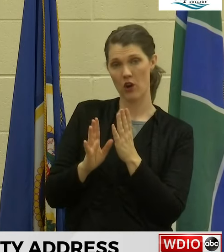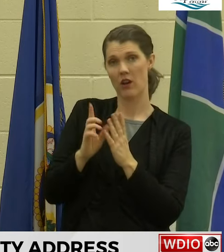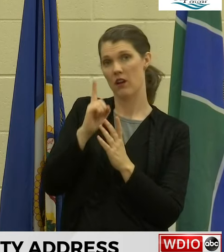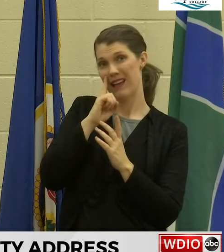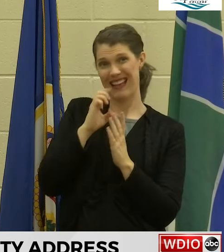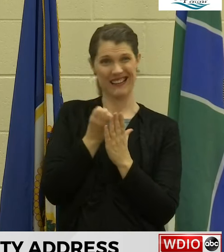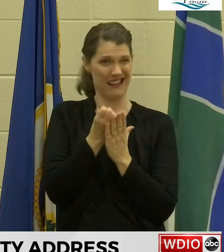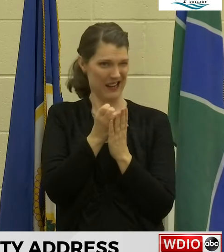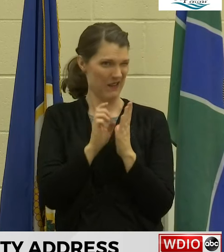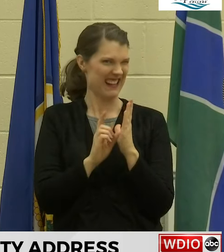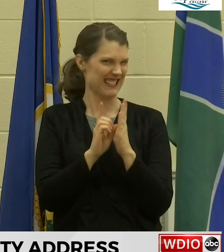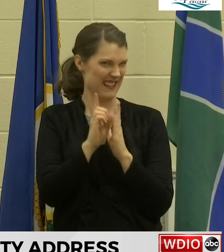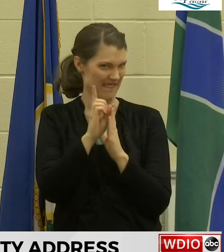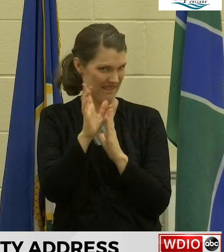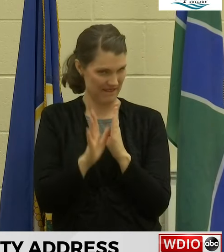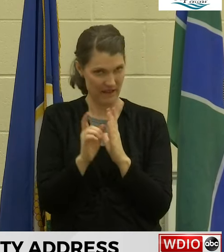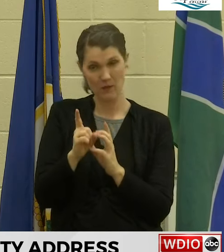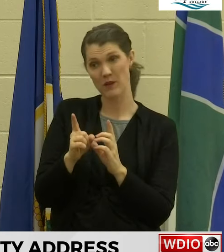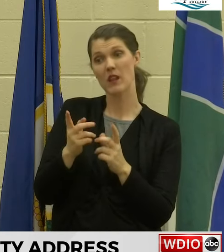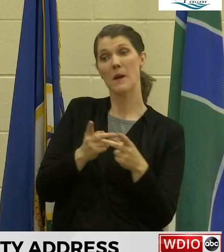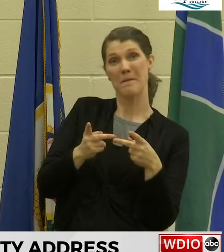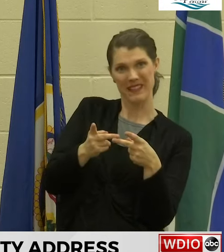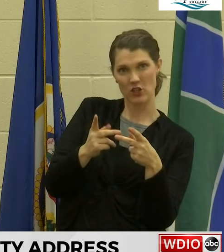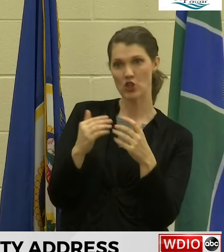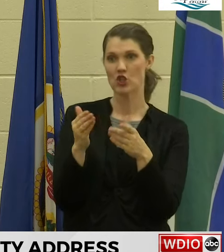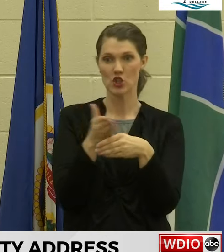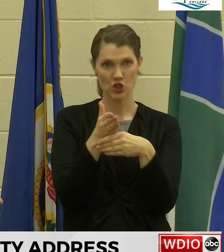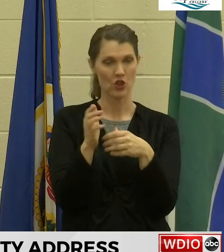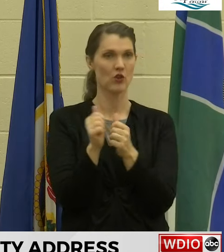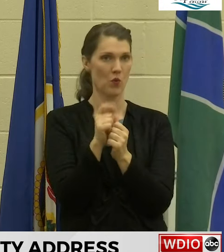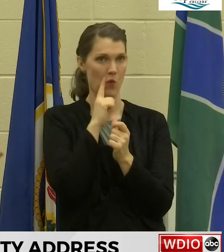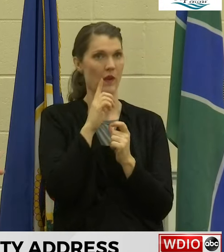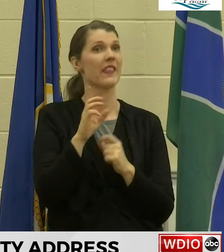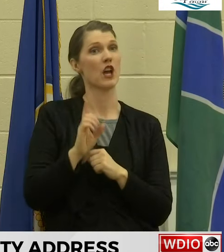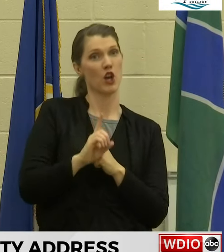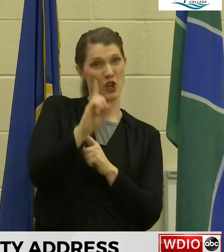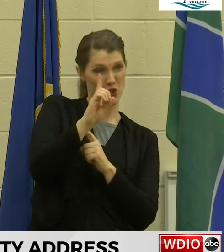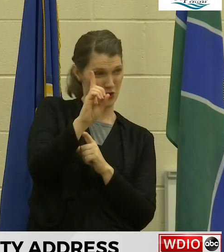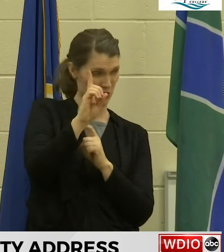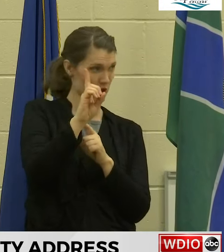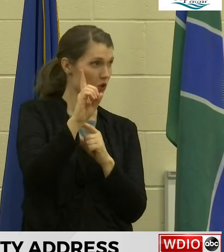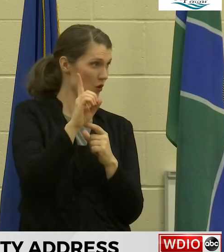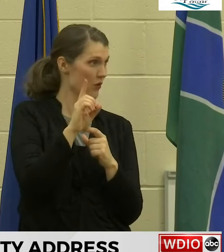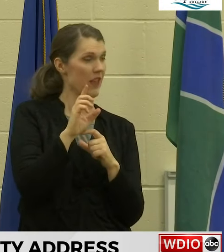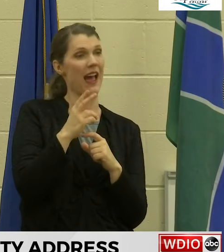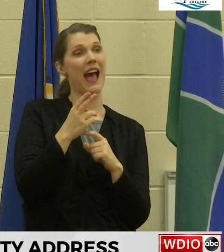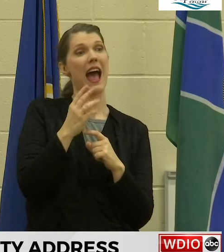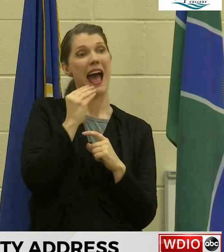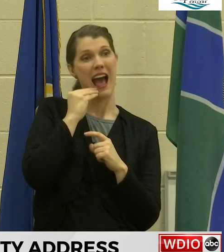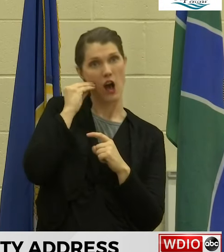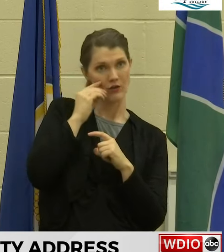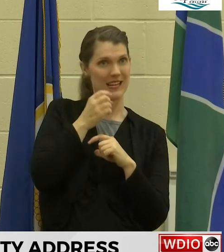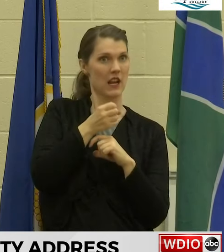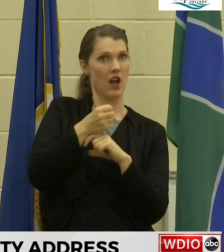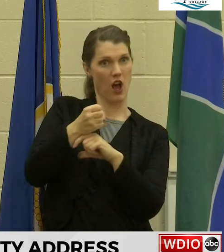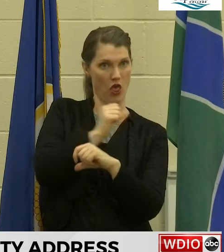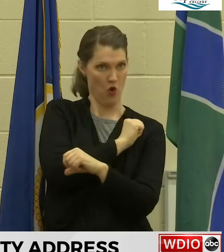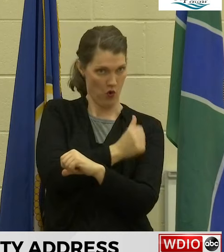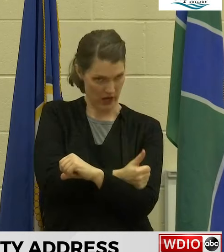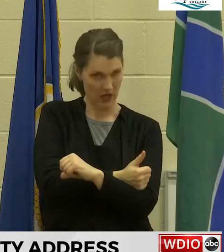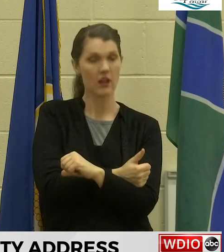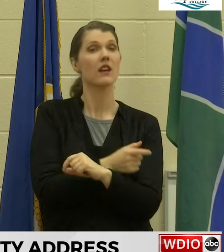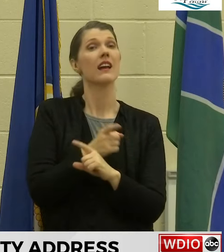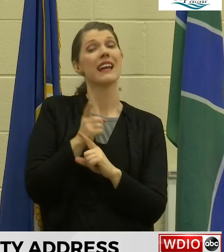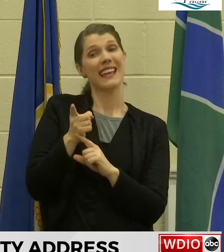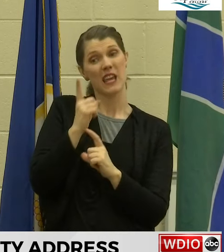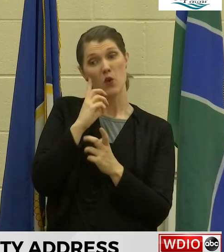economic development, a position shared with the Duluth Housing and Redevelopment Authority. This person will join